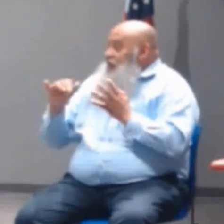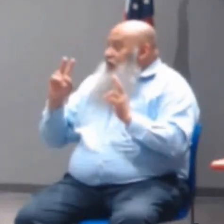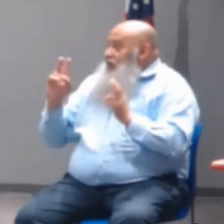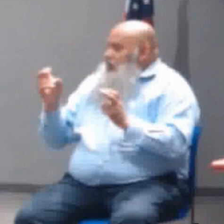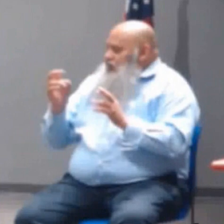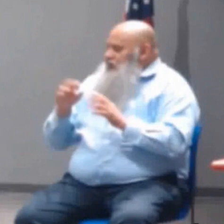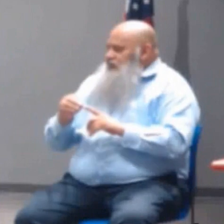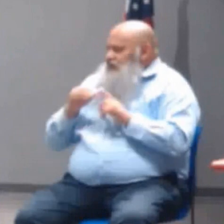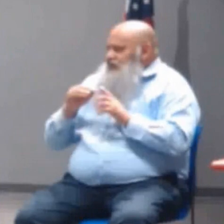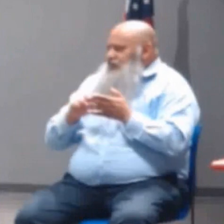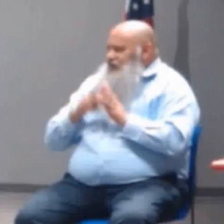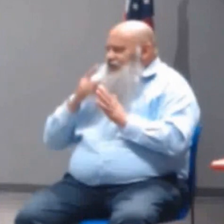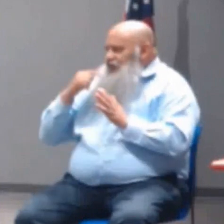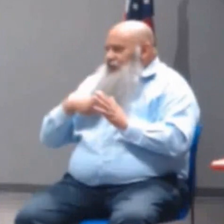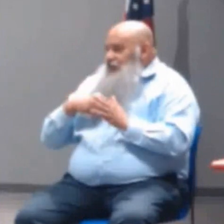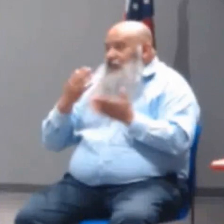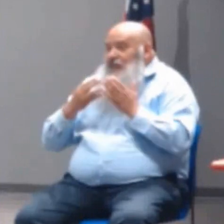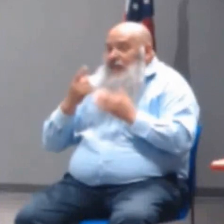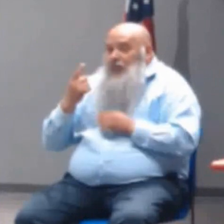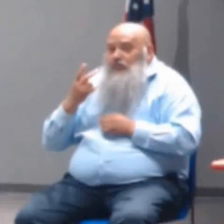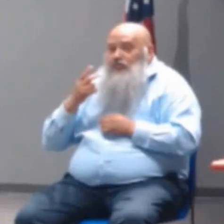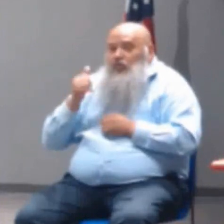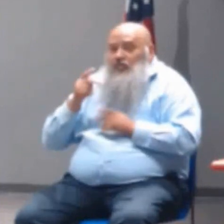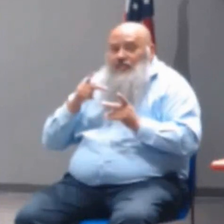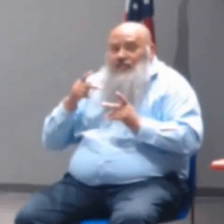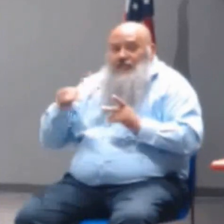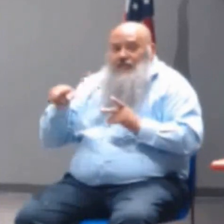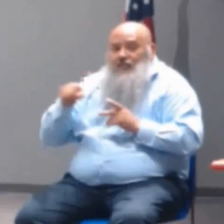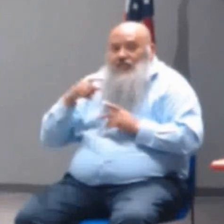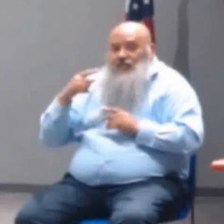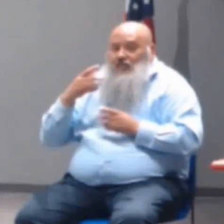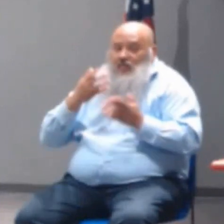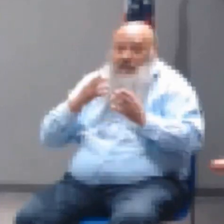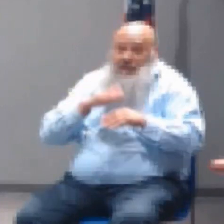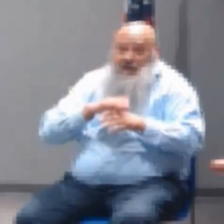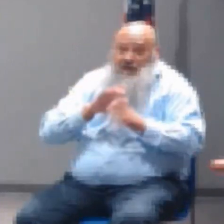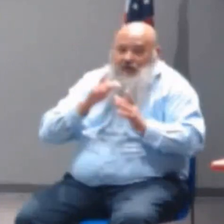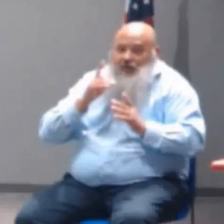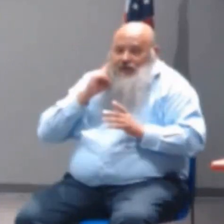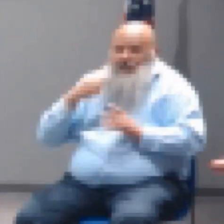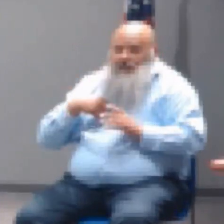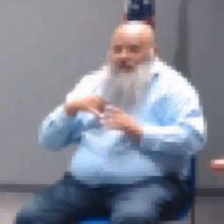one or two others in this room are listening over the internet.